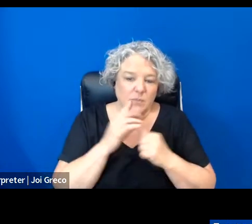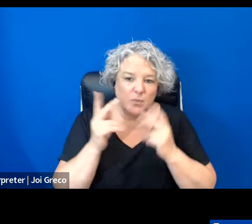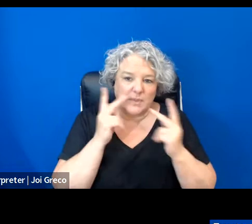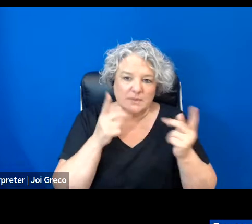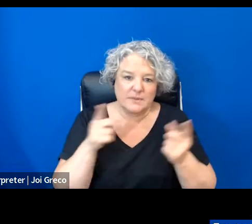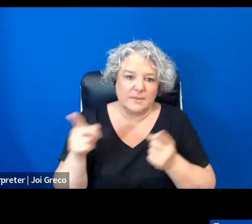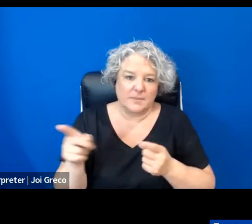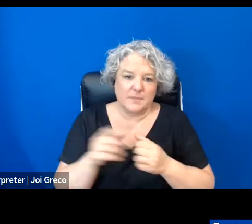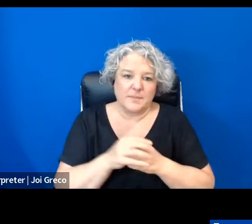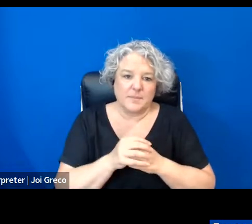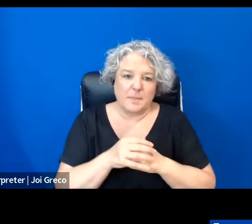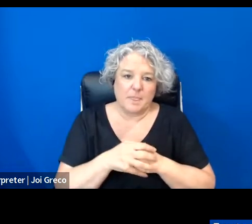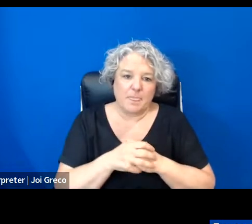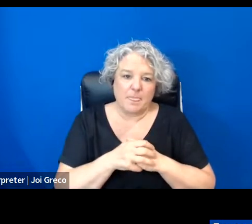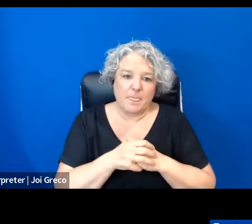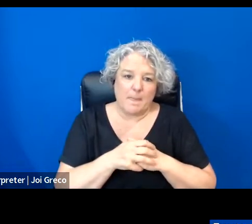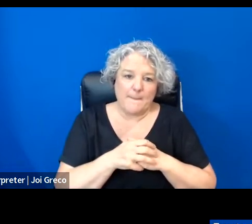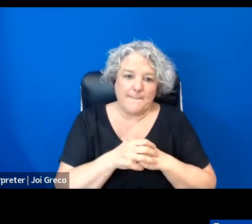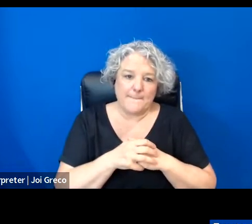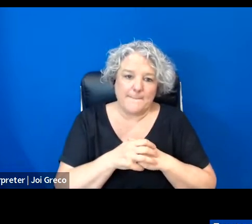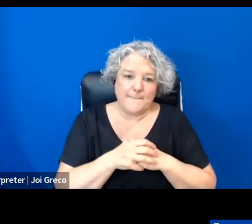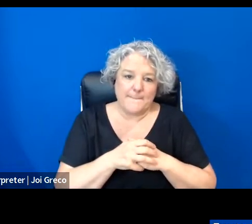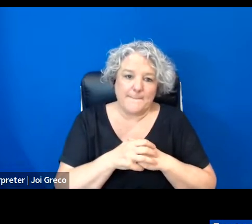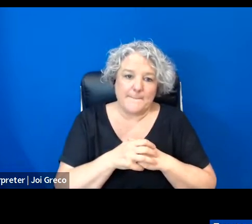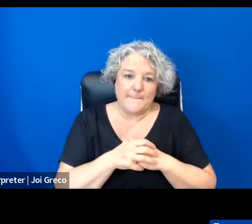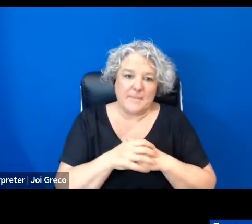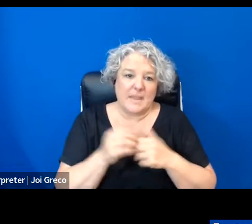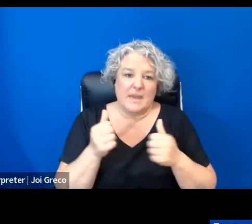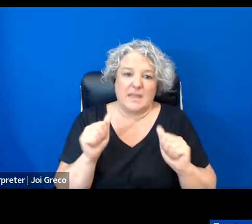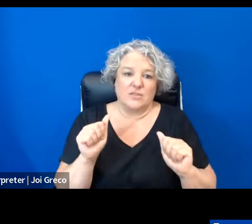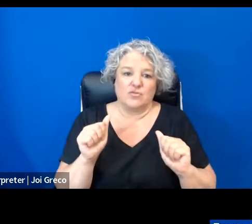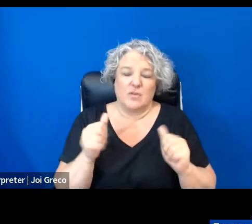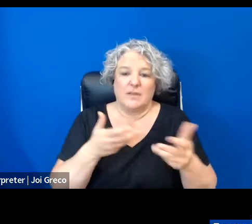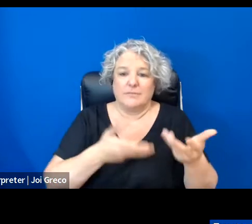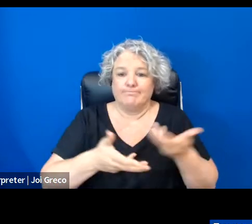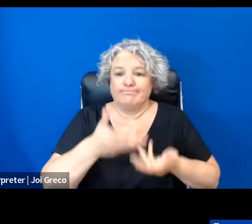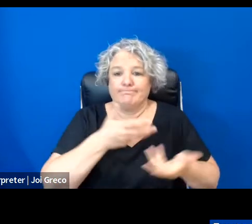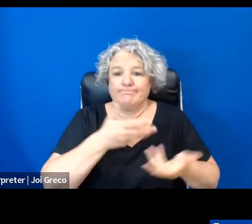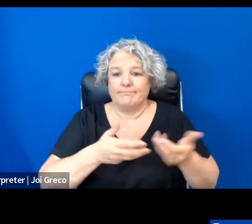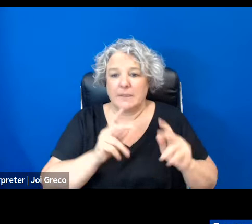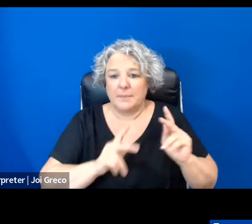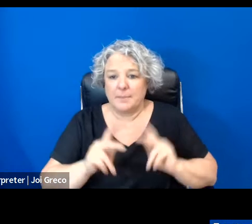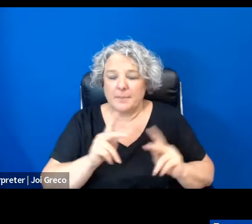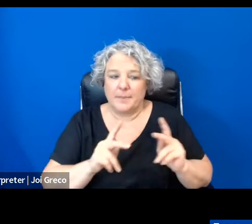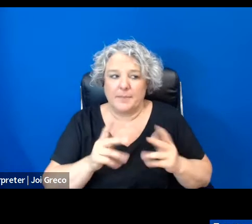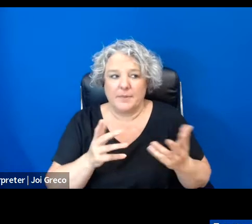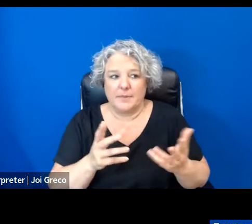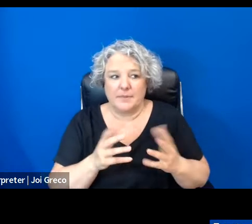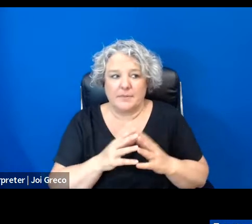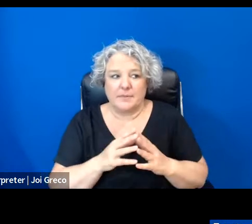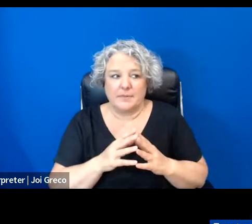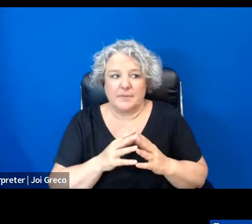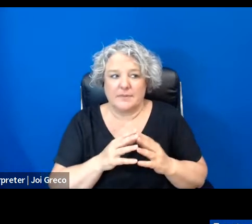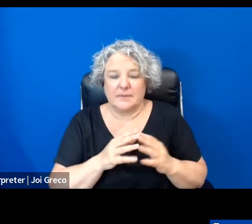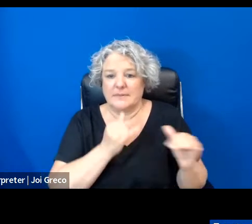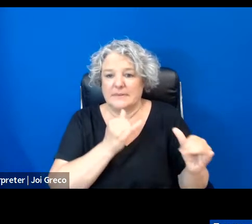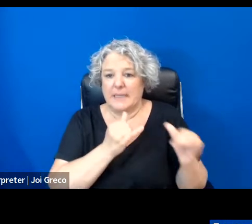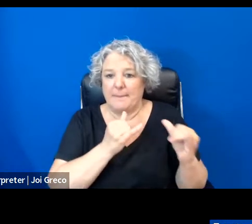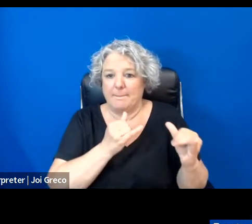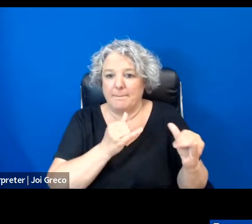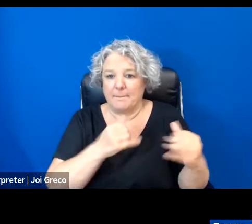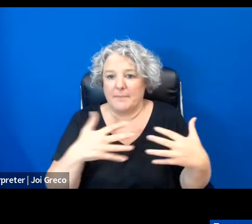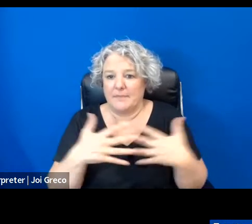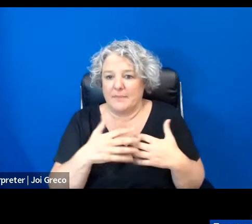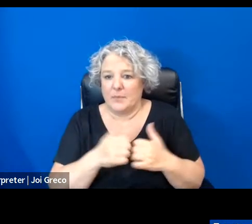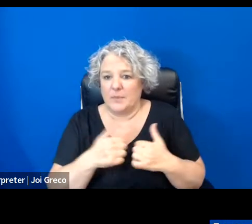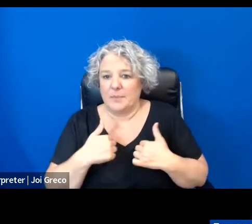world. And I just try to hang out with people who are equally frightened, but